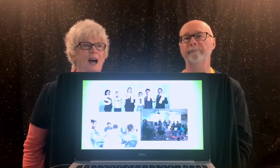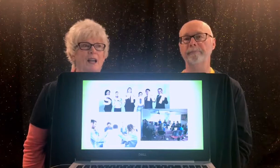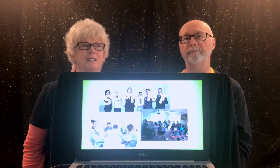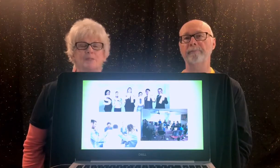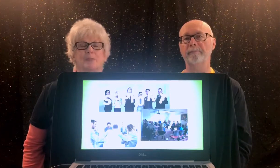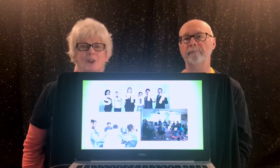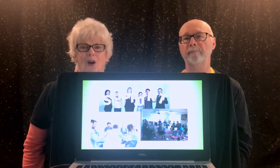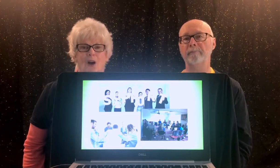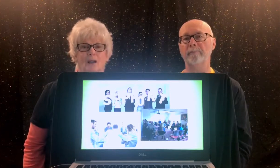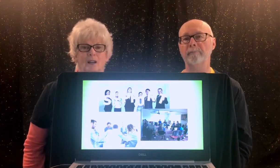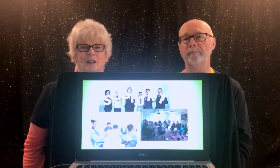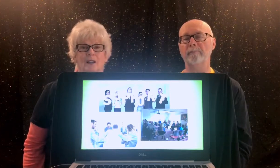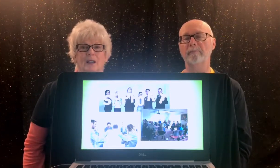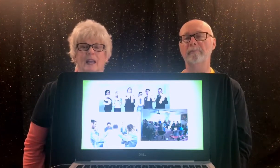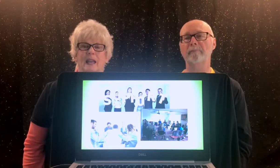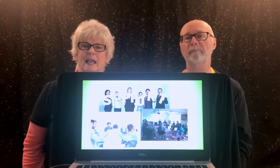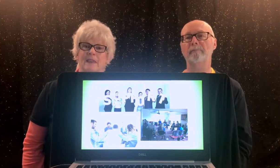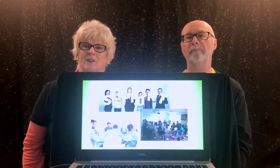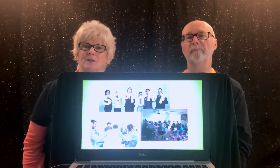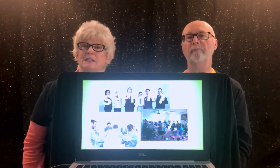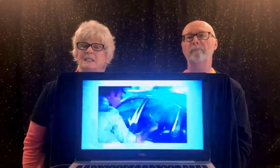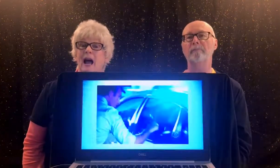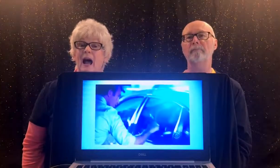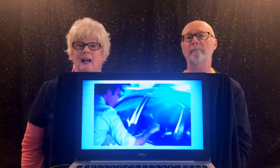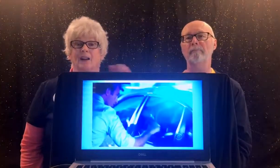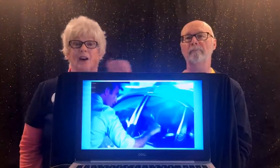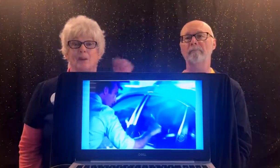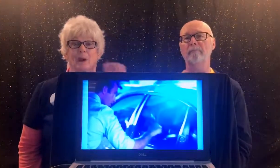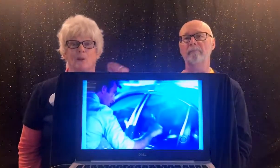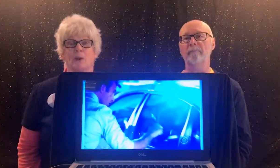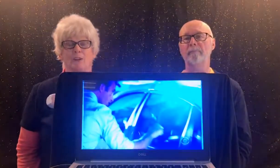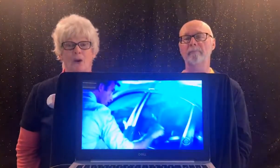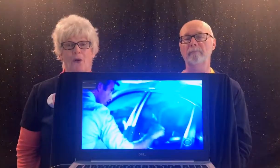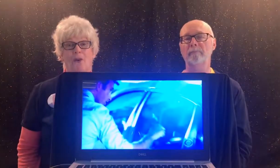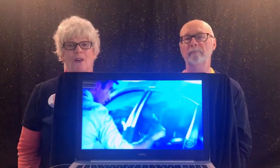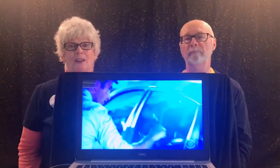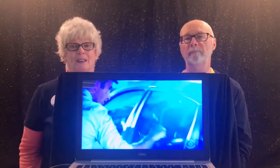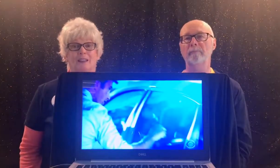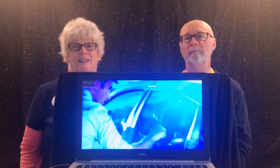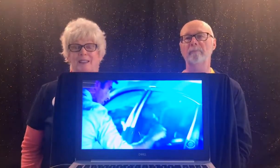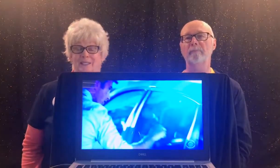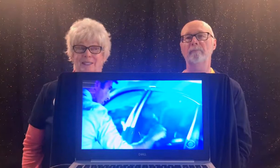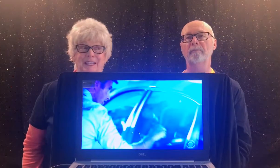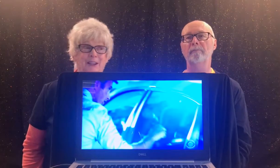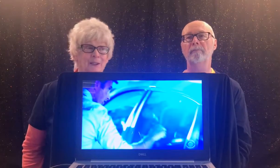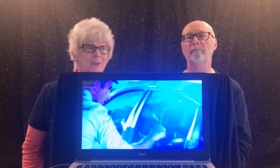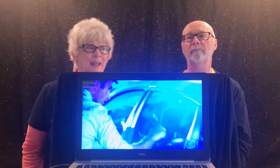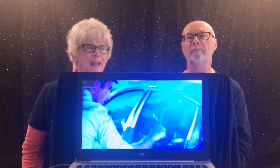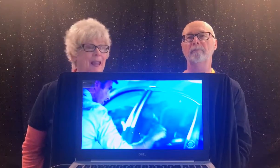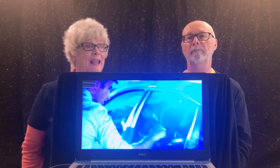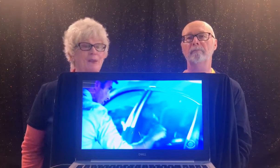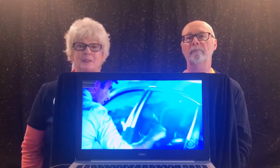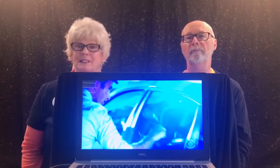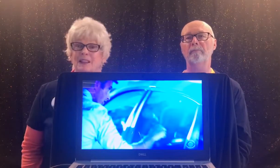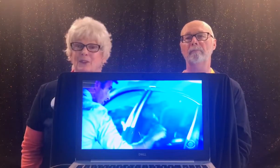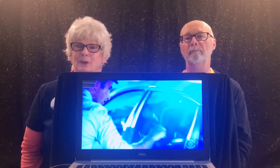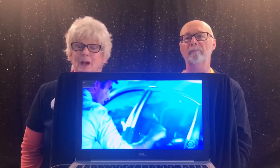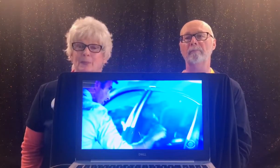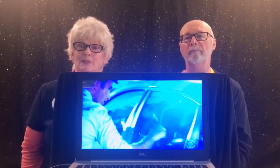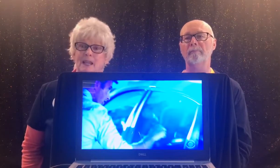didn't belong. And there was a knock on my window that scared me. It was another couple